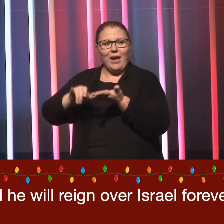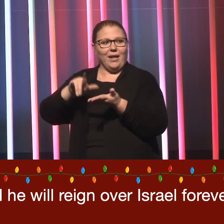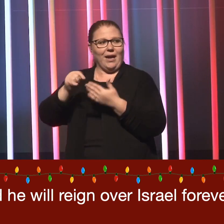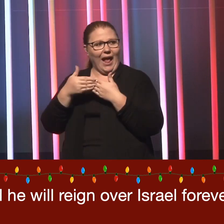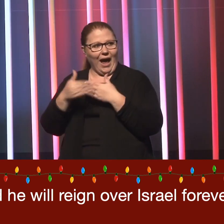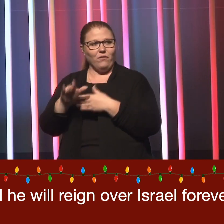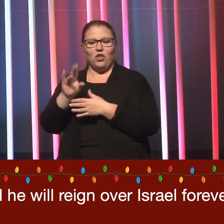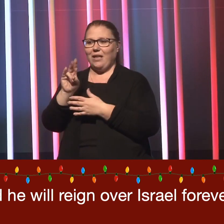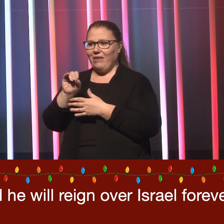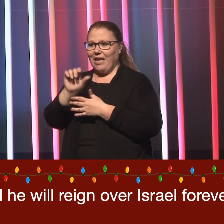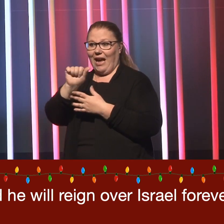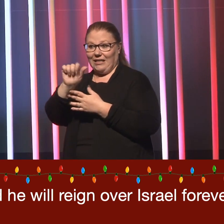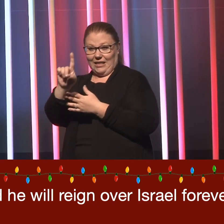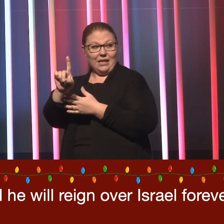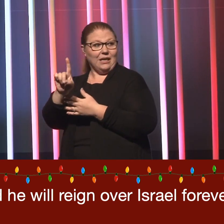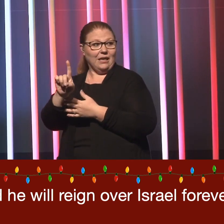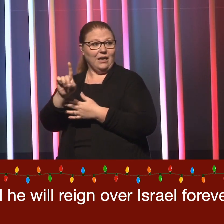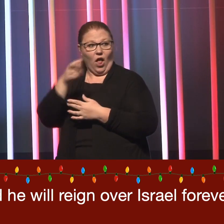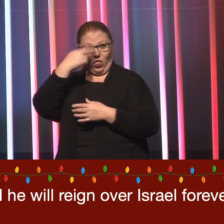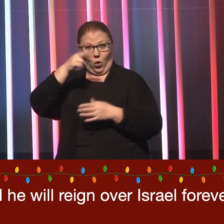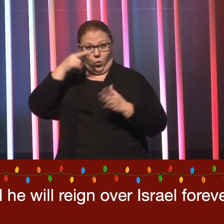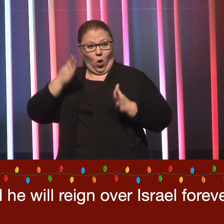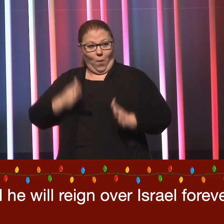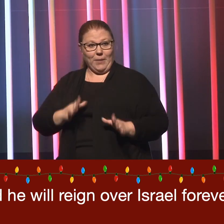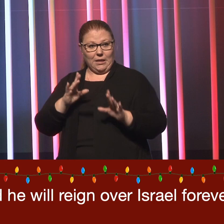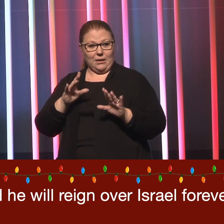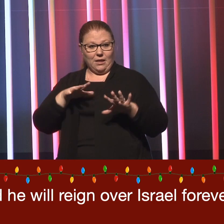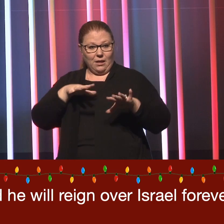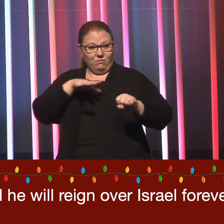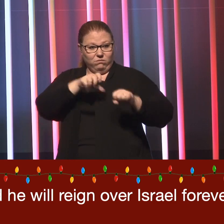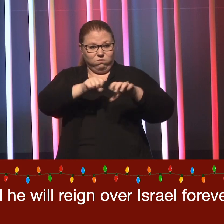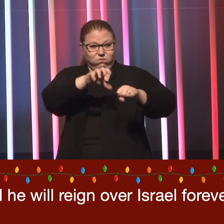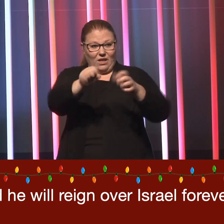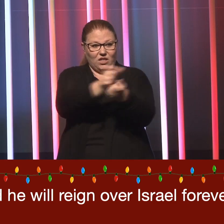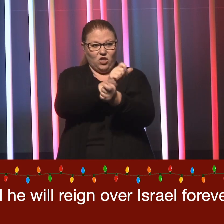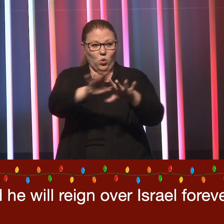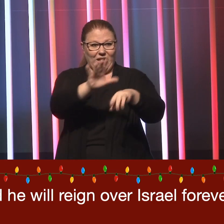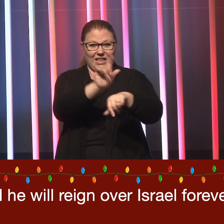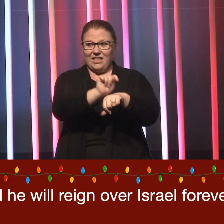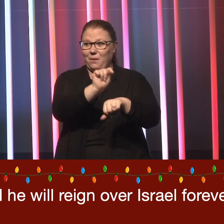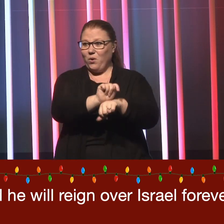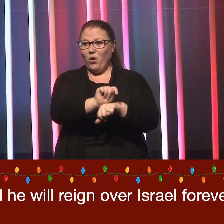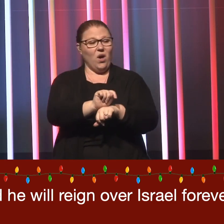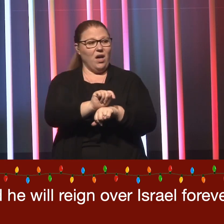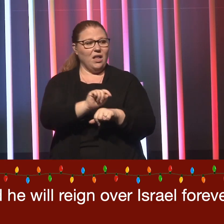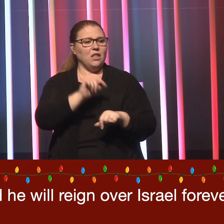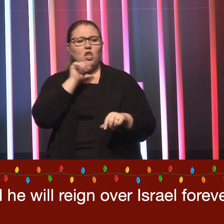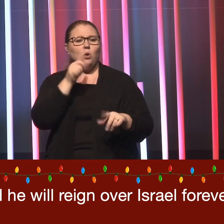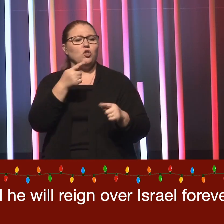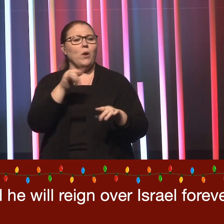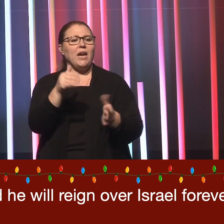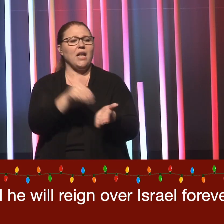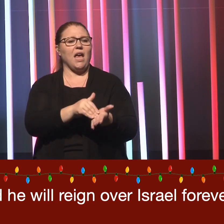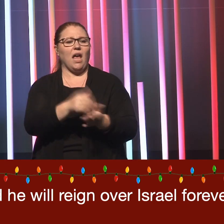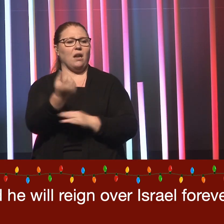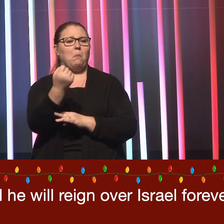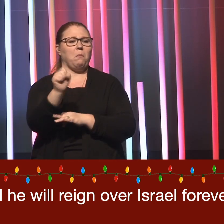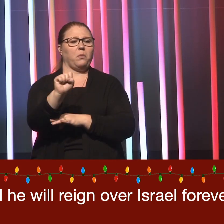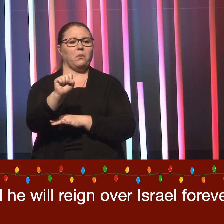after 70 AD, where the Romans came in, sacked the city, destroyed the temple, and said, don't ever try that nonsense again of revolt.